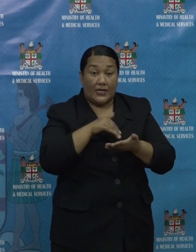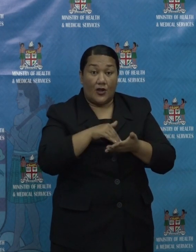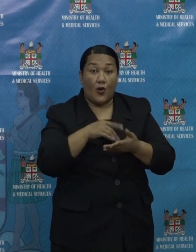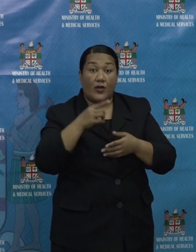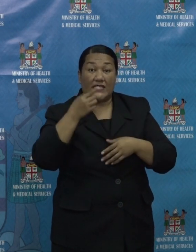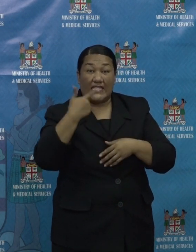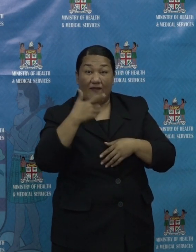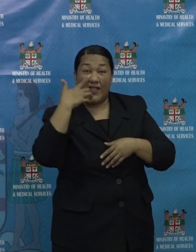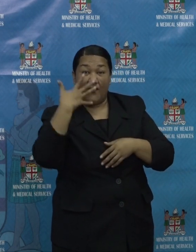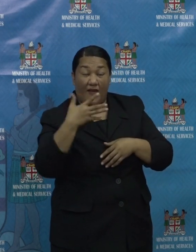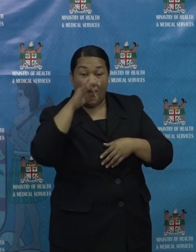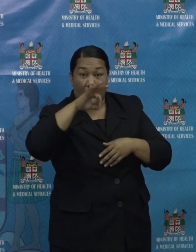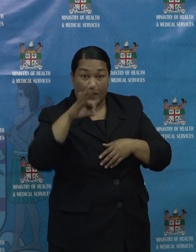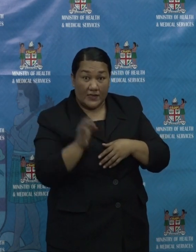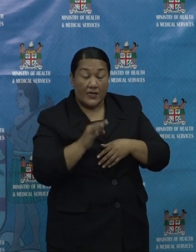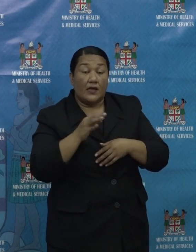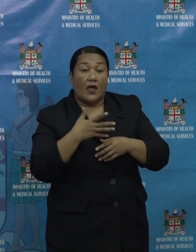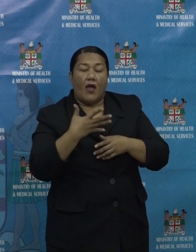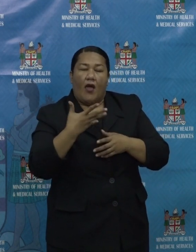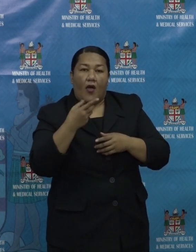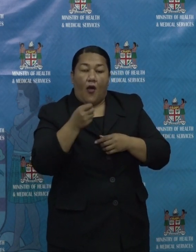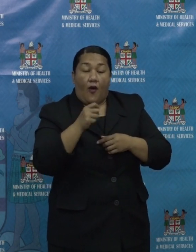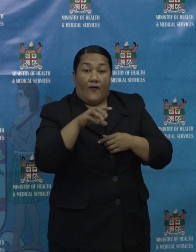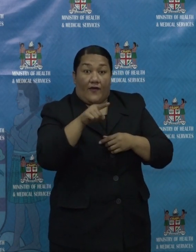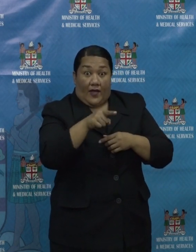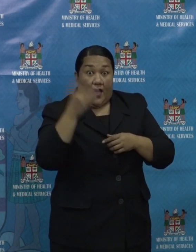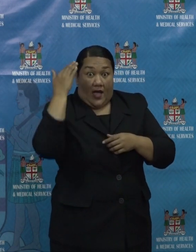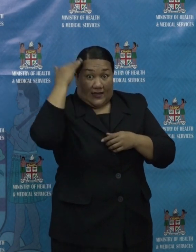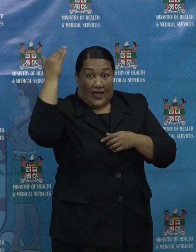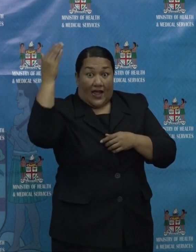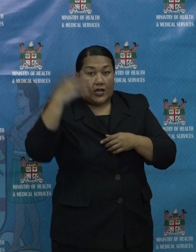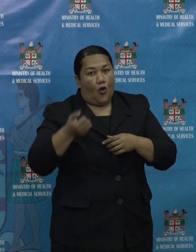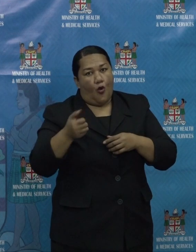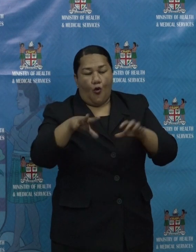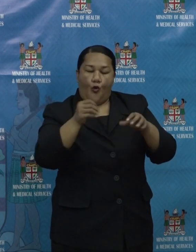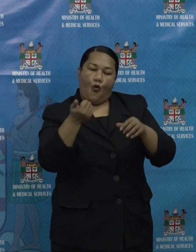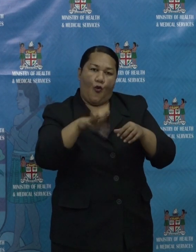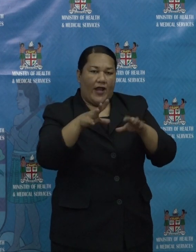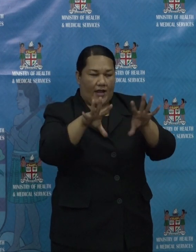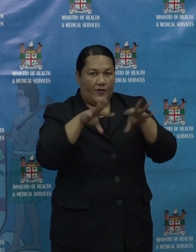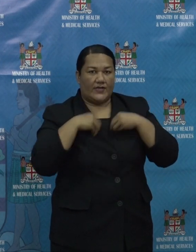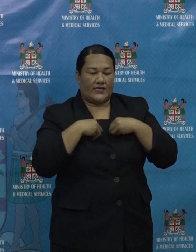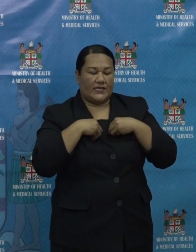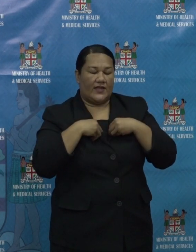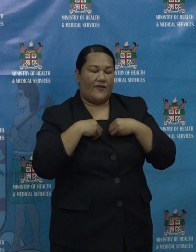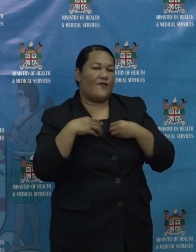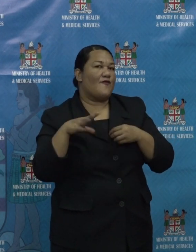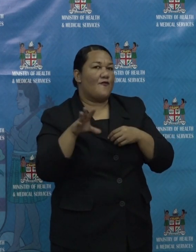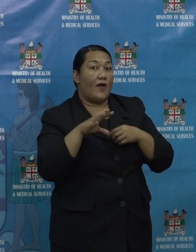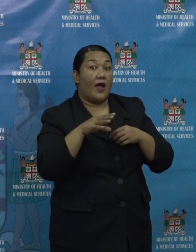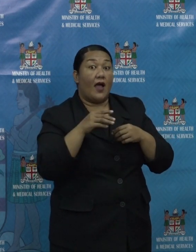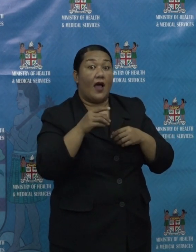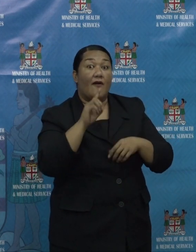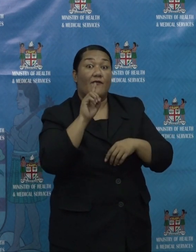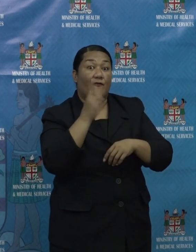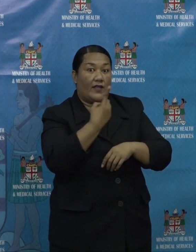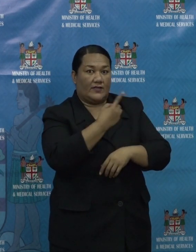75.1% of the target population, which is all adults, have now received at least 1 dose across Fiji,